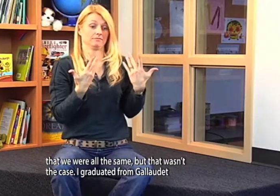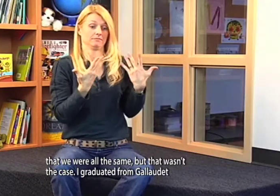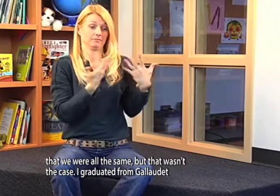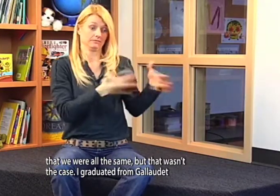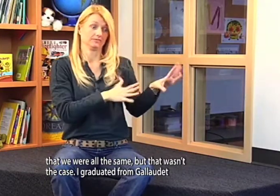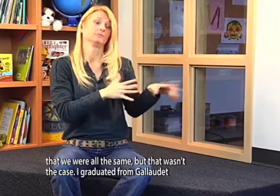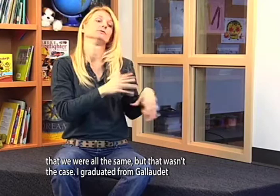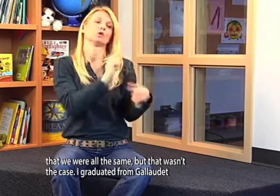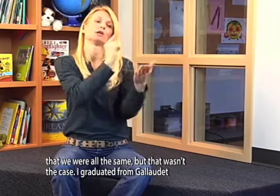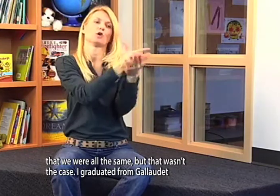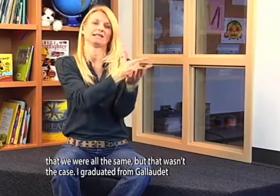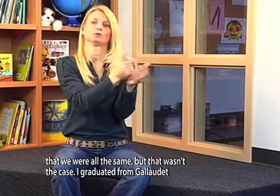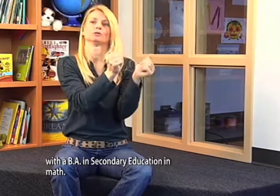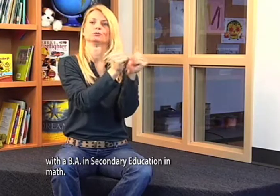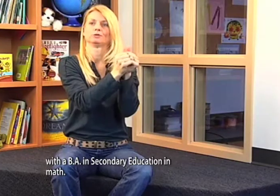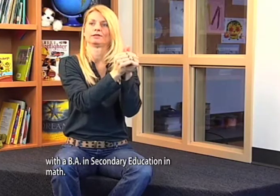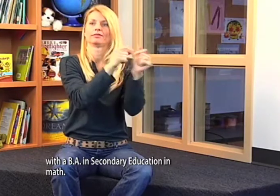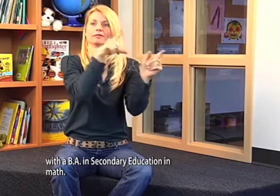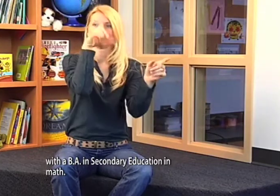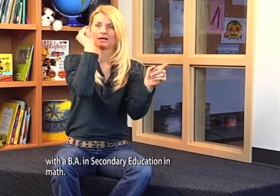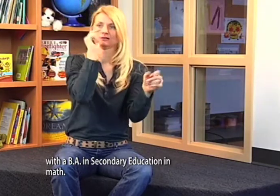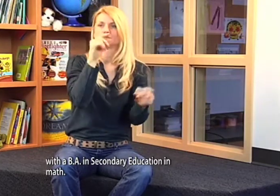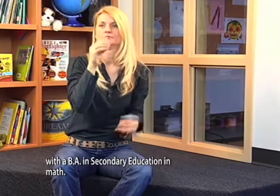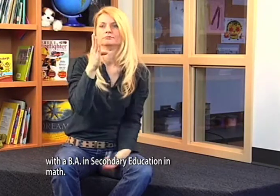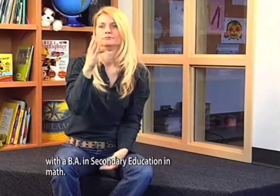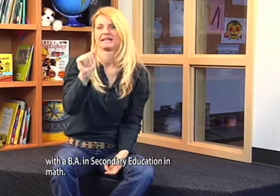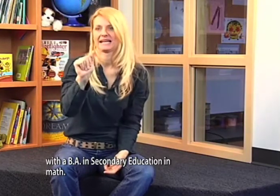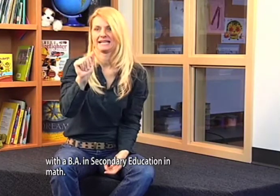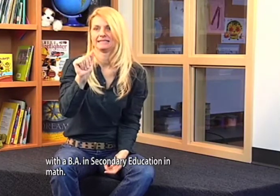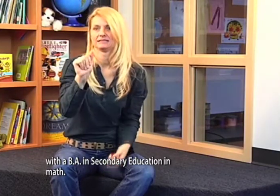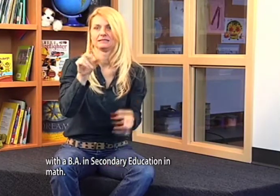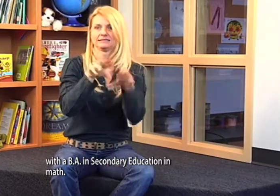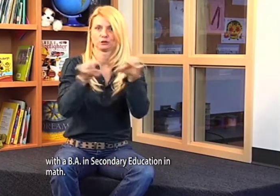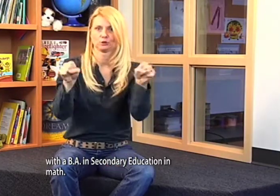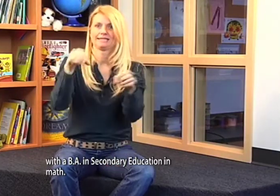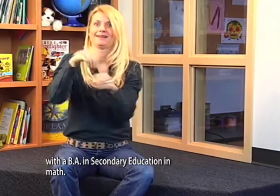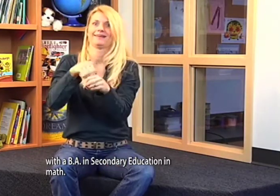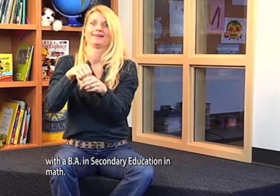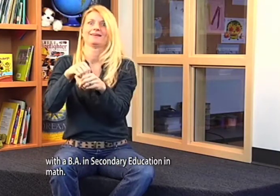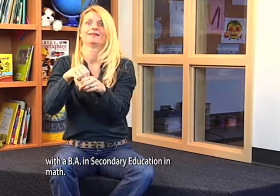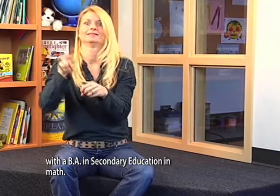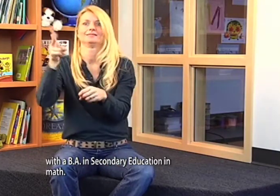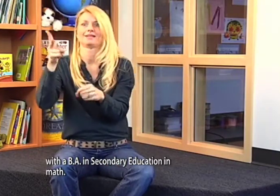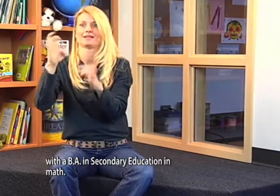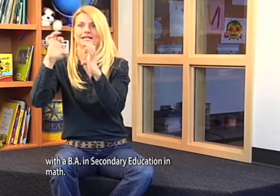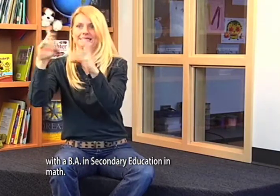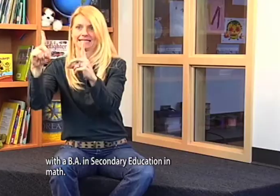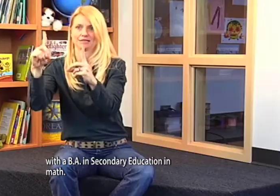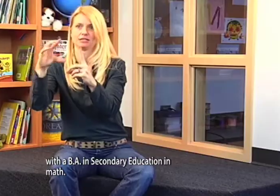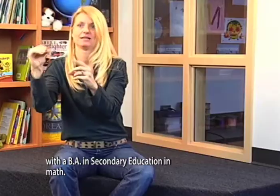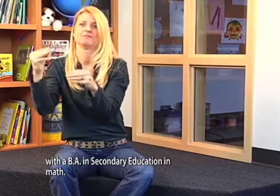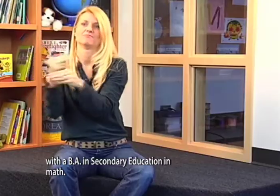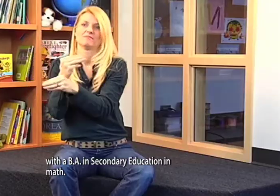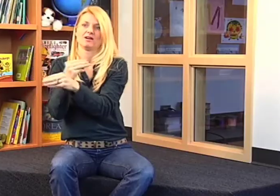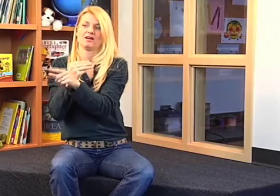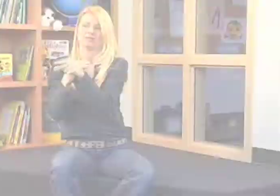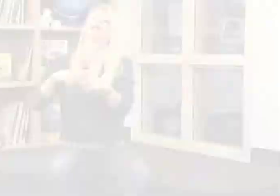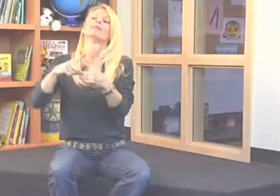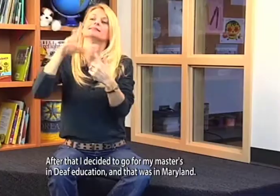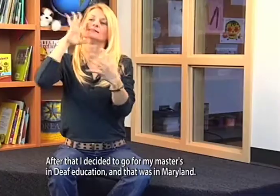But anyway, I graduated from Gallaudet with a BA in secondary education in math.